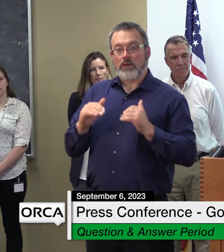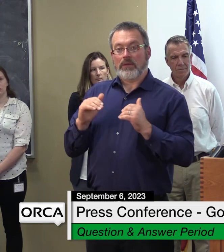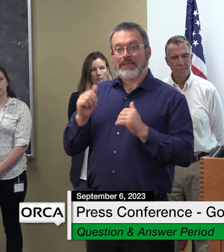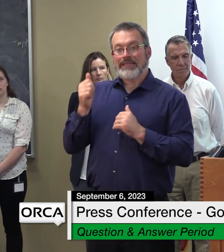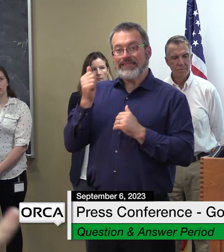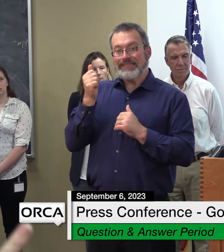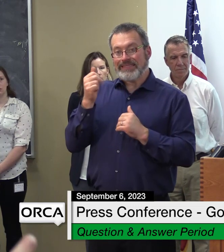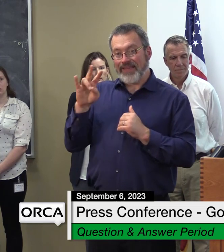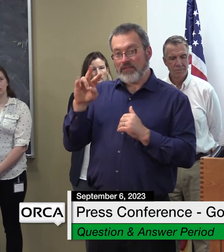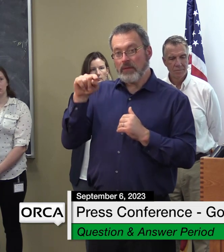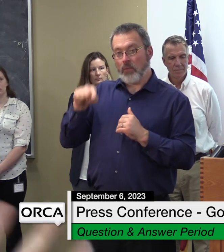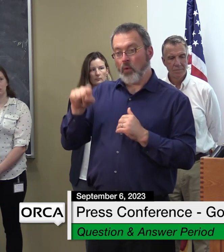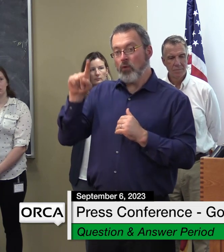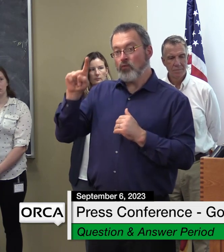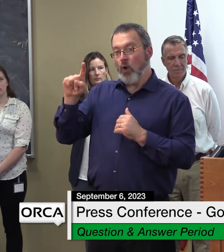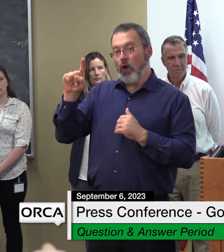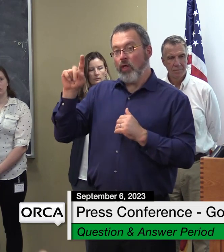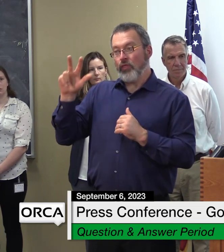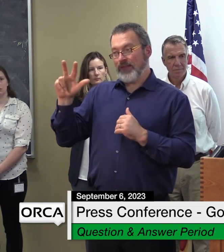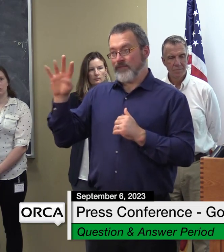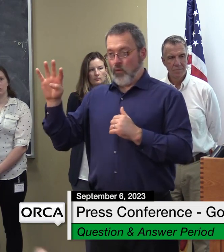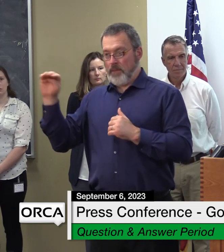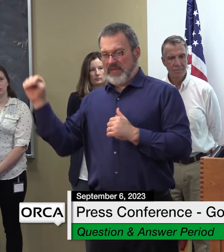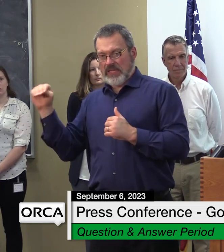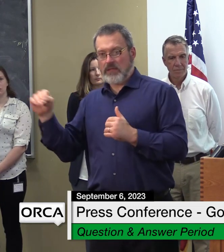$17.134 has been actually disbursed.